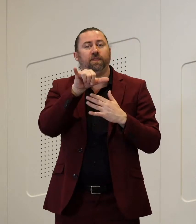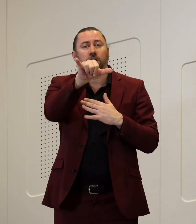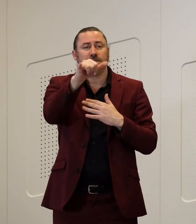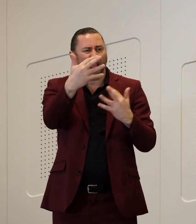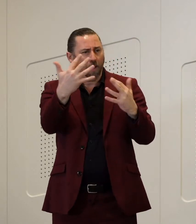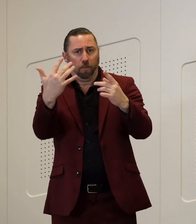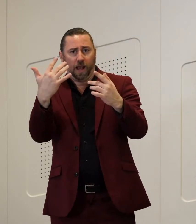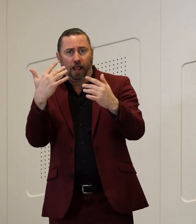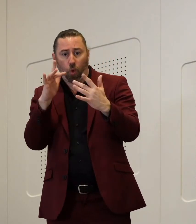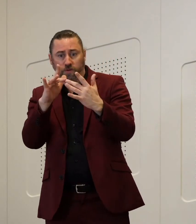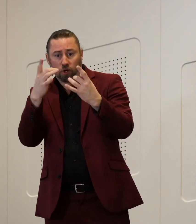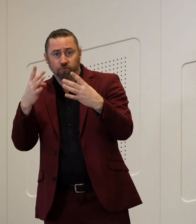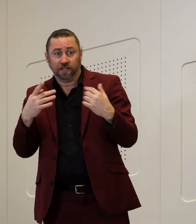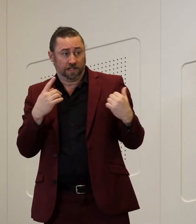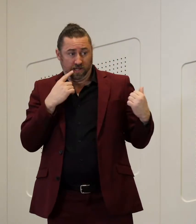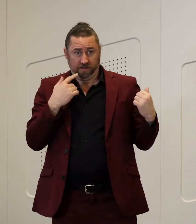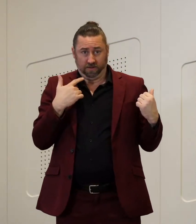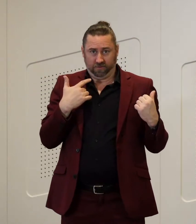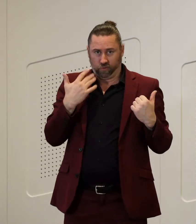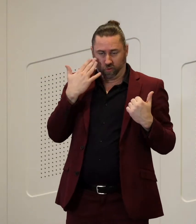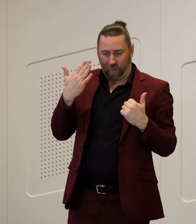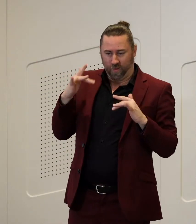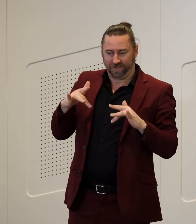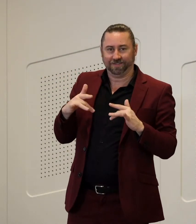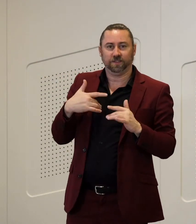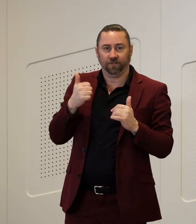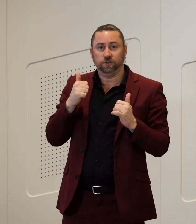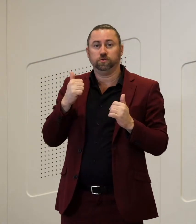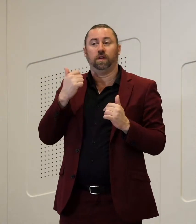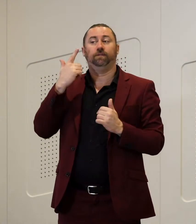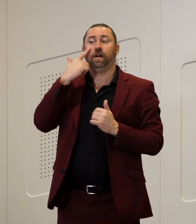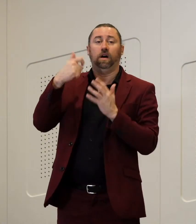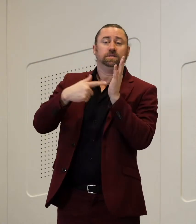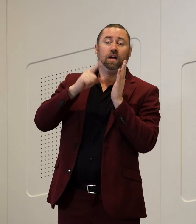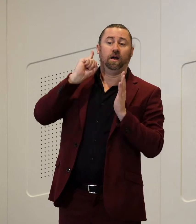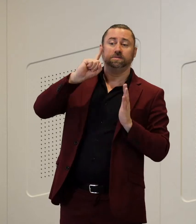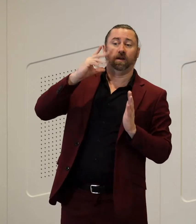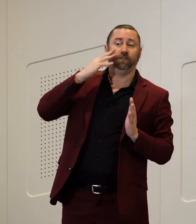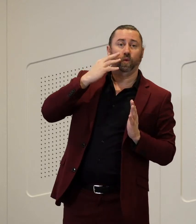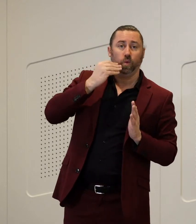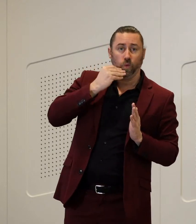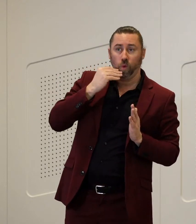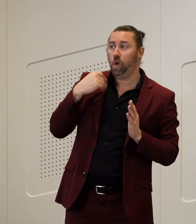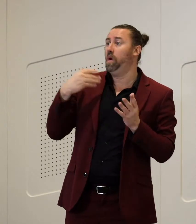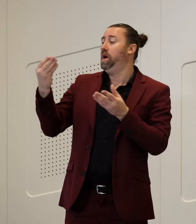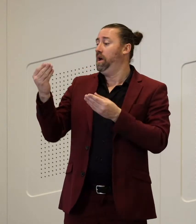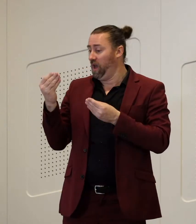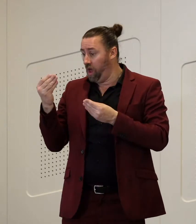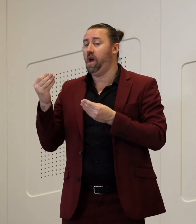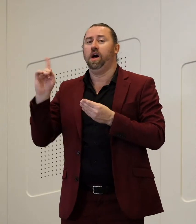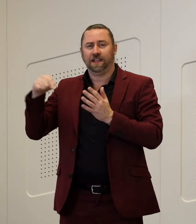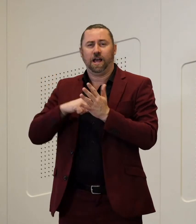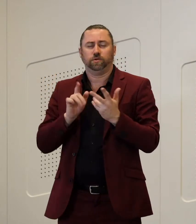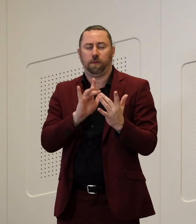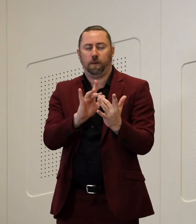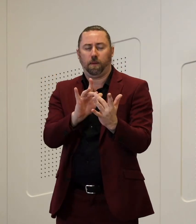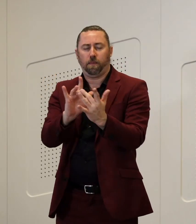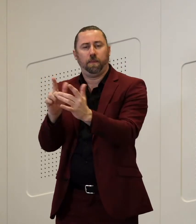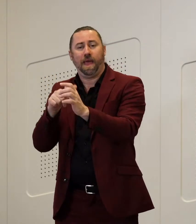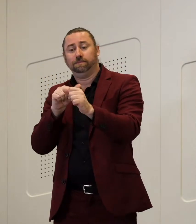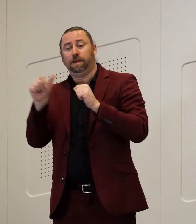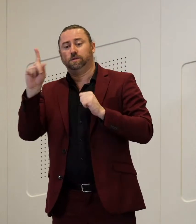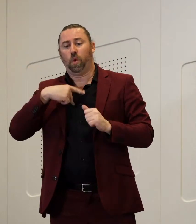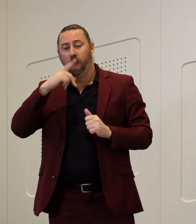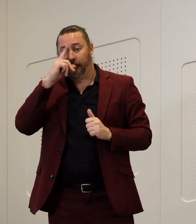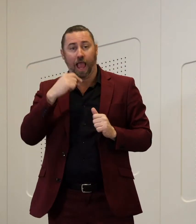only found out yesterday afternoon and immediately got into action, so we're just working all that through now. We'll be able to